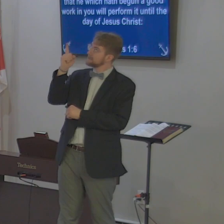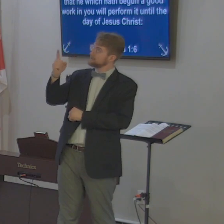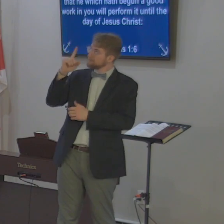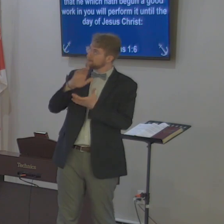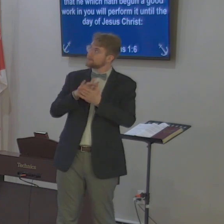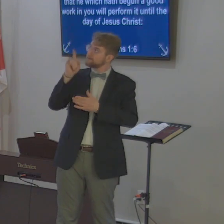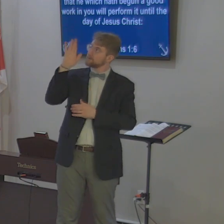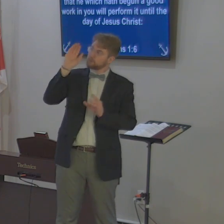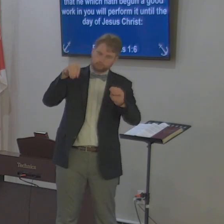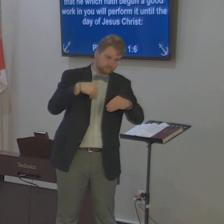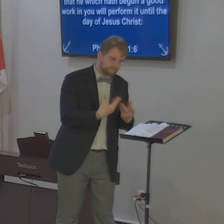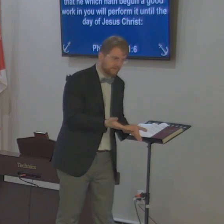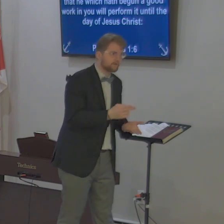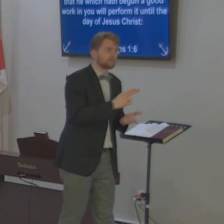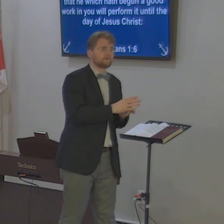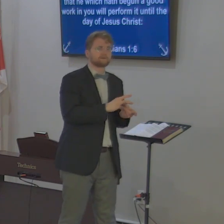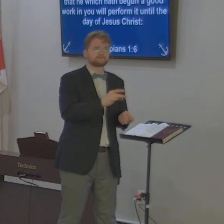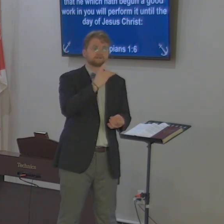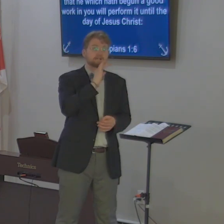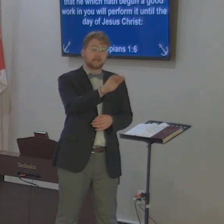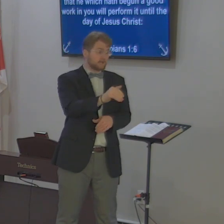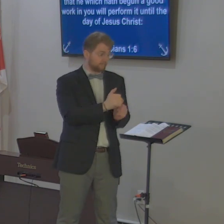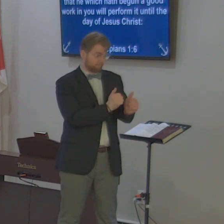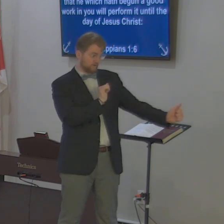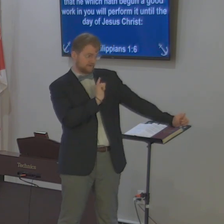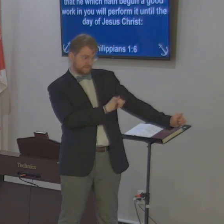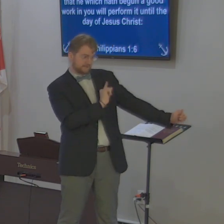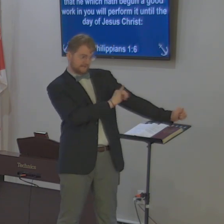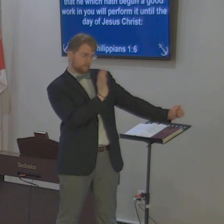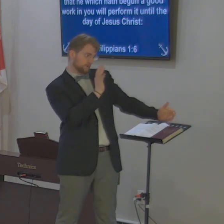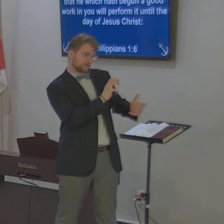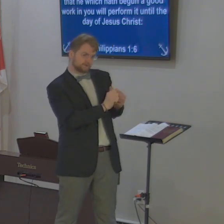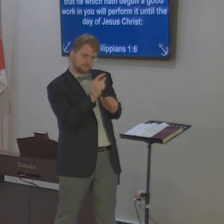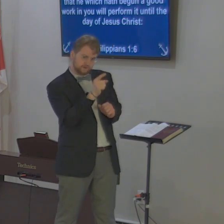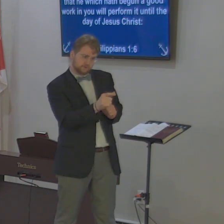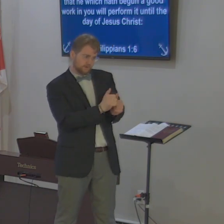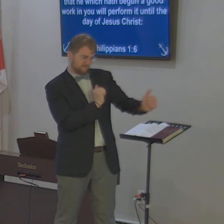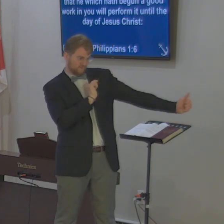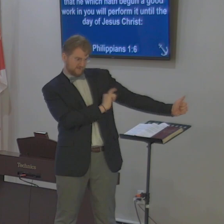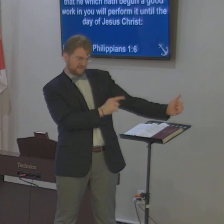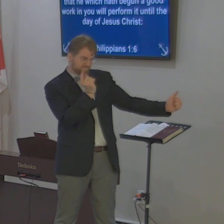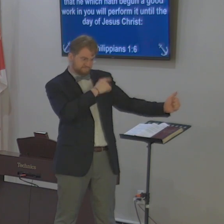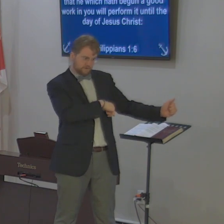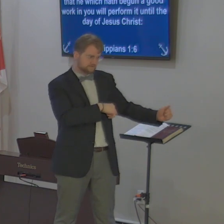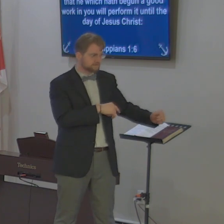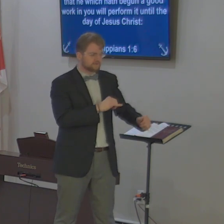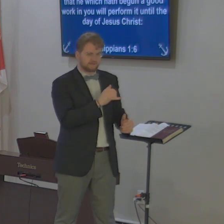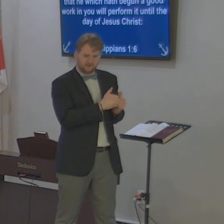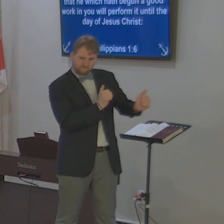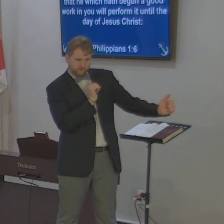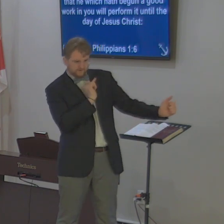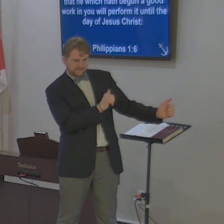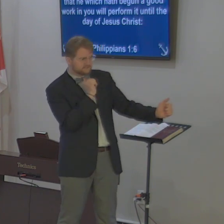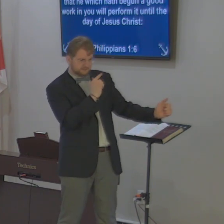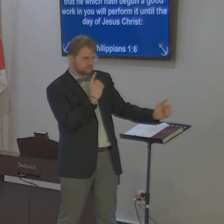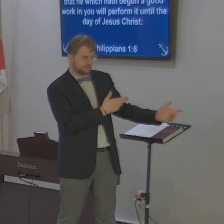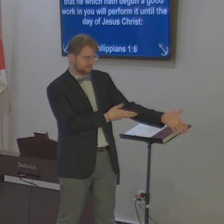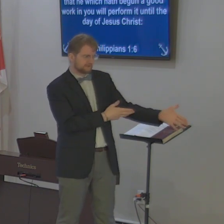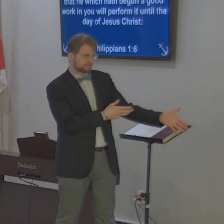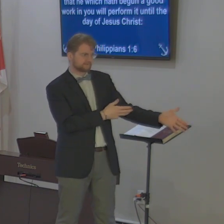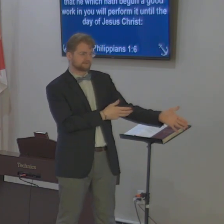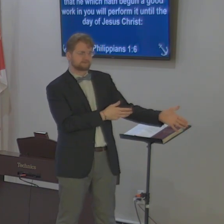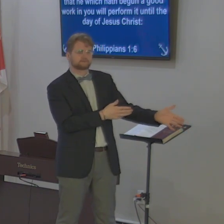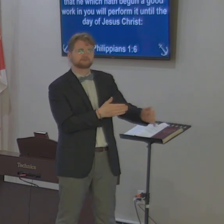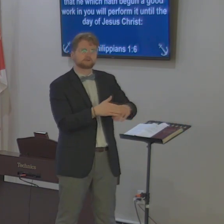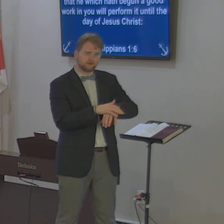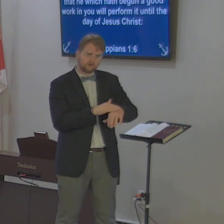provide. It's the Holy Spirit saying, avoid that because that'll destroy you. Avoid that because it's false. Avoid that because it's not true. You with me? There's